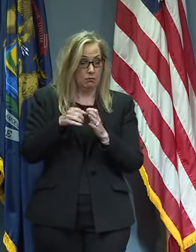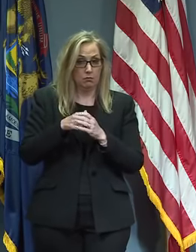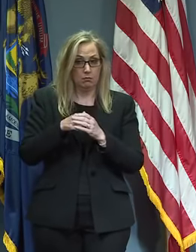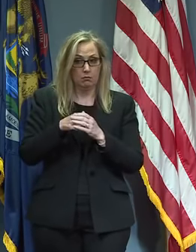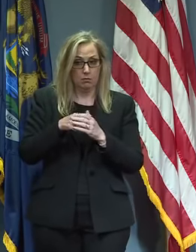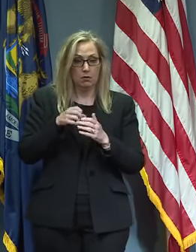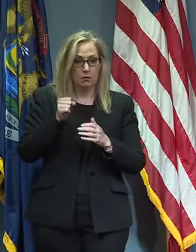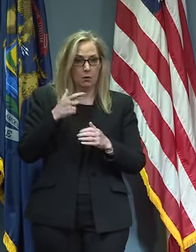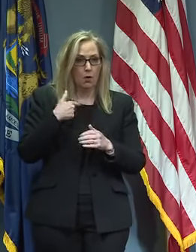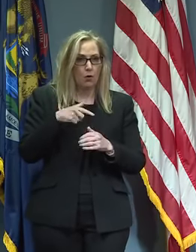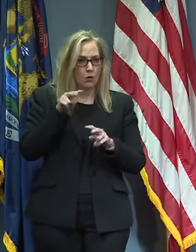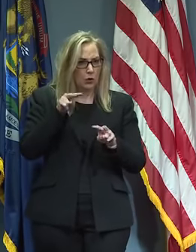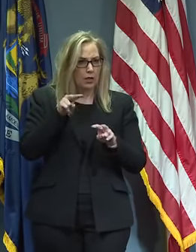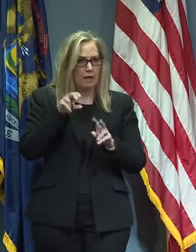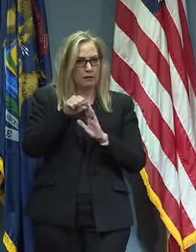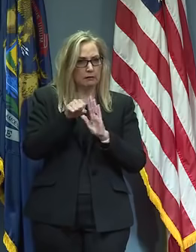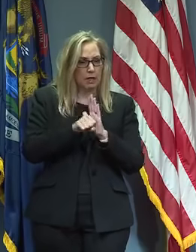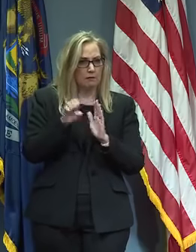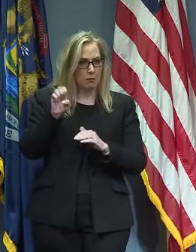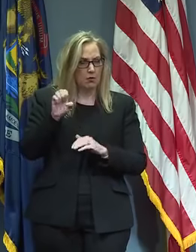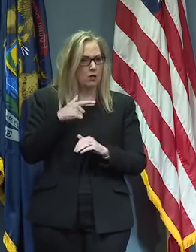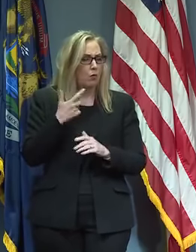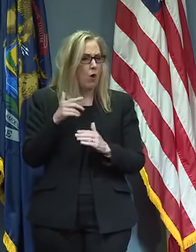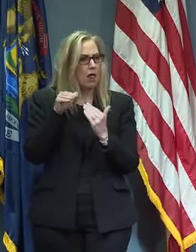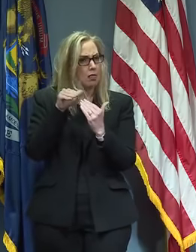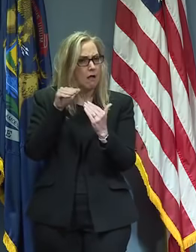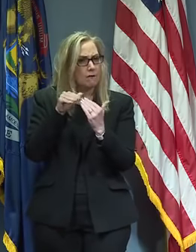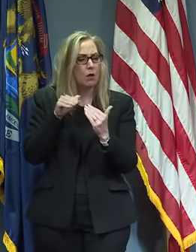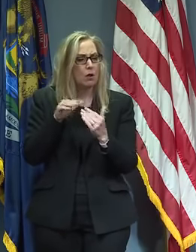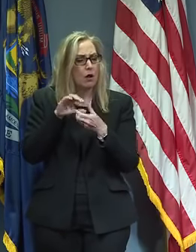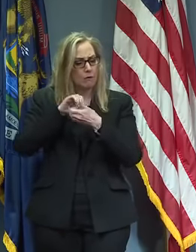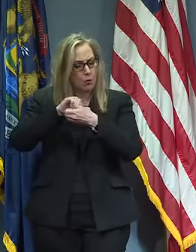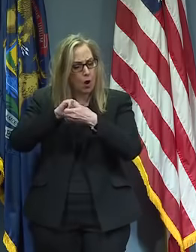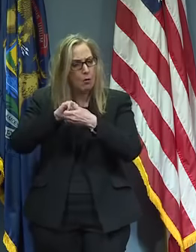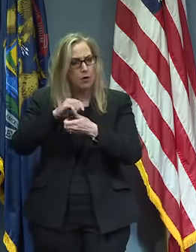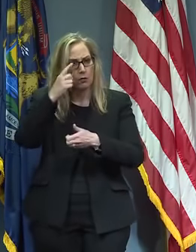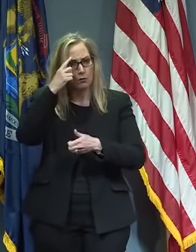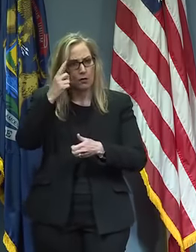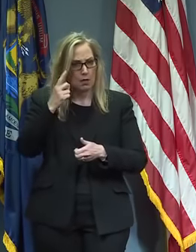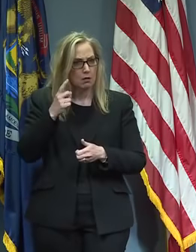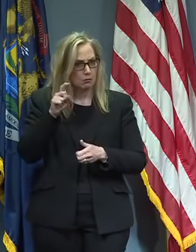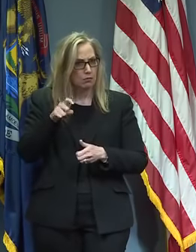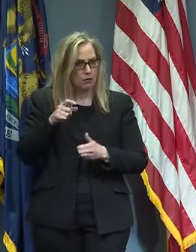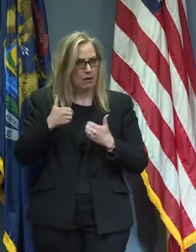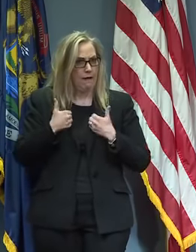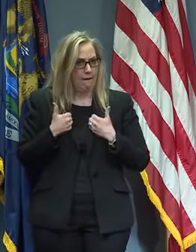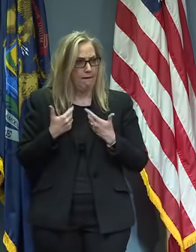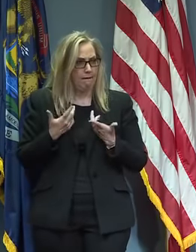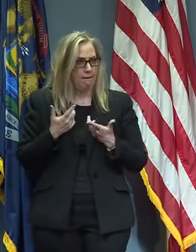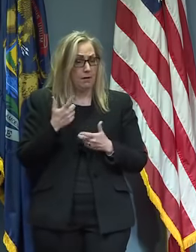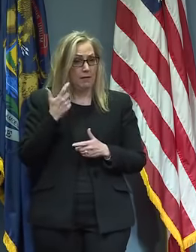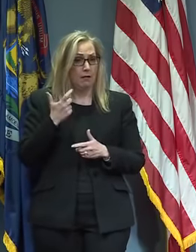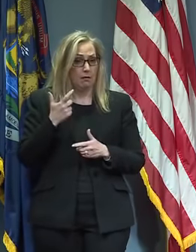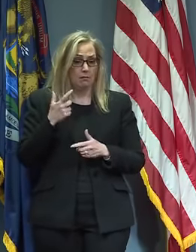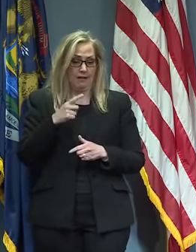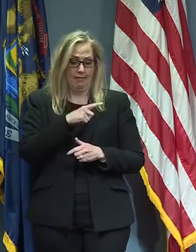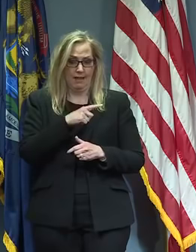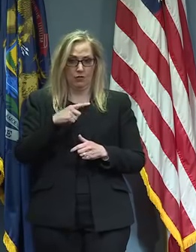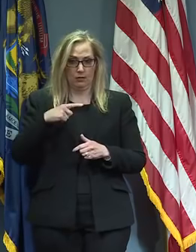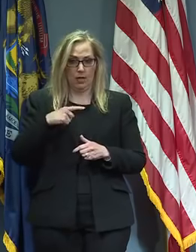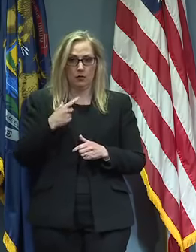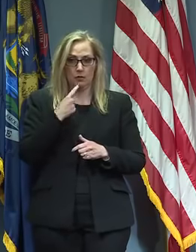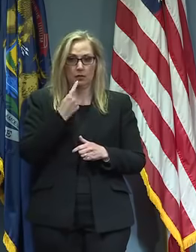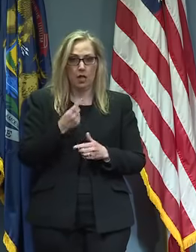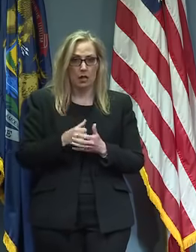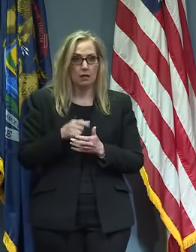emergency. What level of cooperation do you believe exists, and can you, because the legislature is saying that